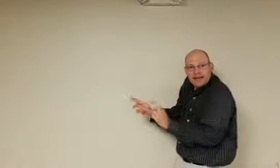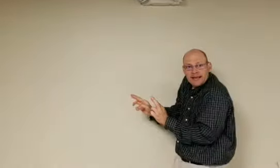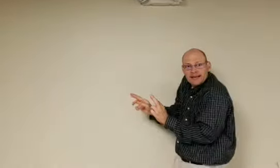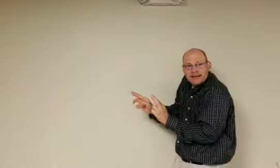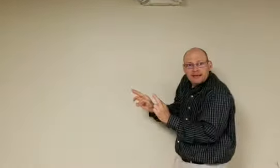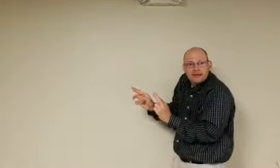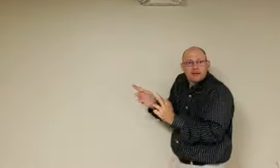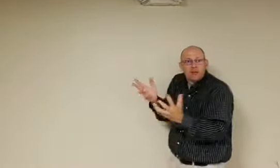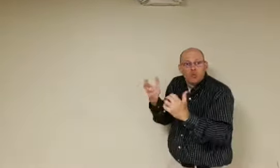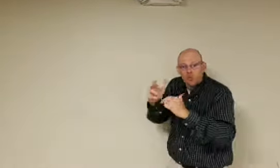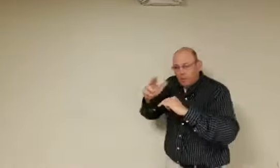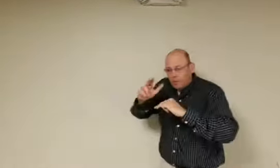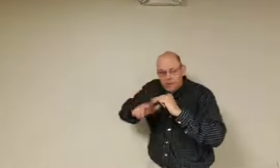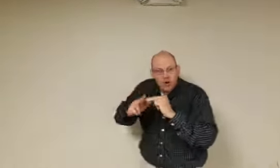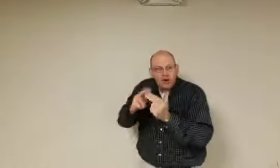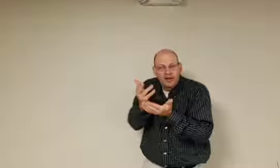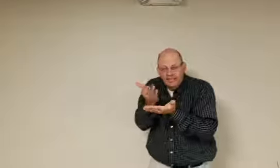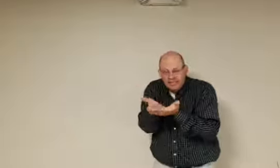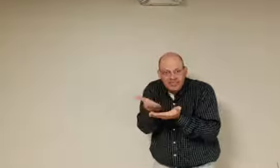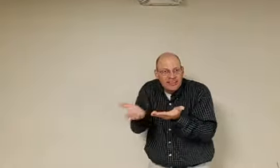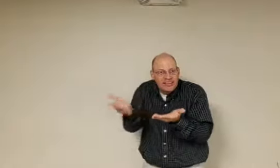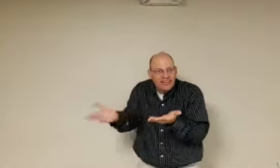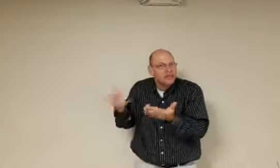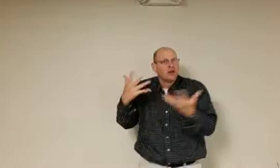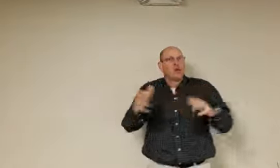They want to prepare and be ready for the 3rd temple.